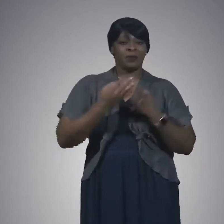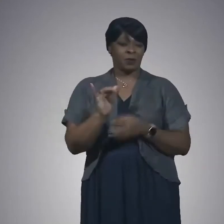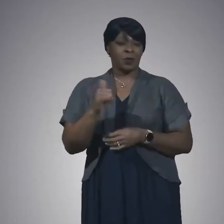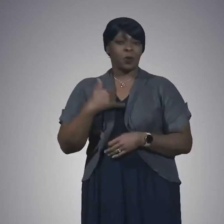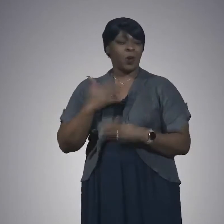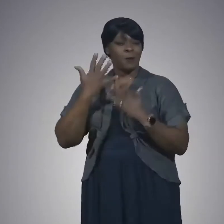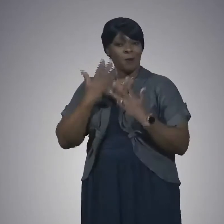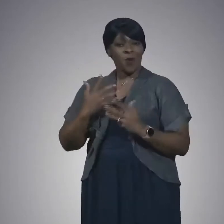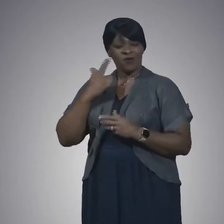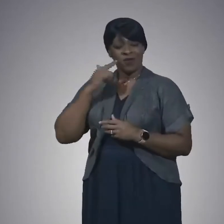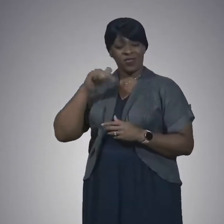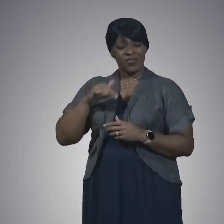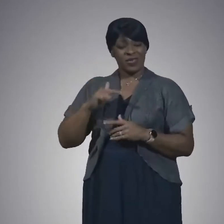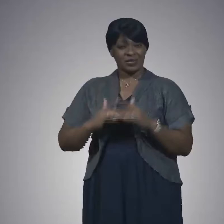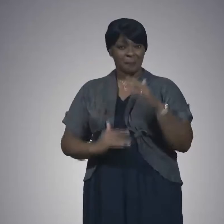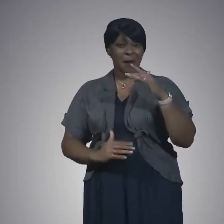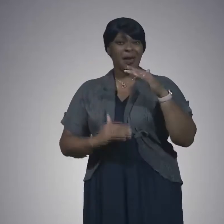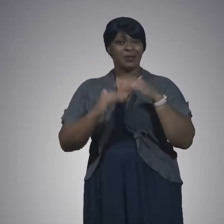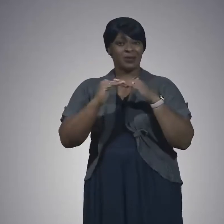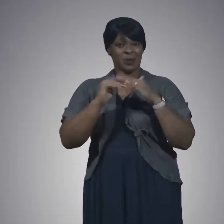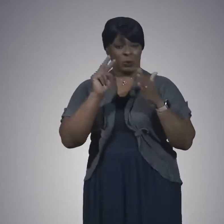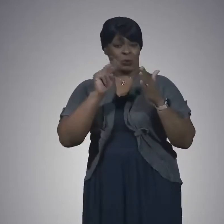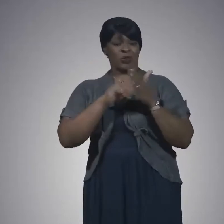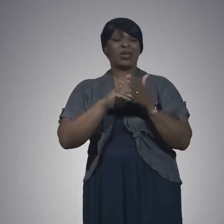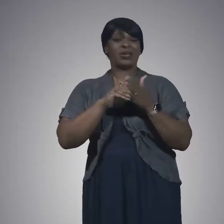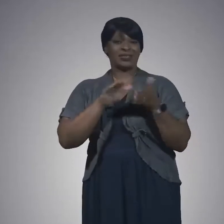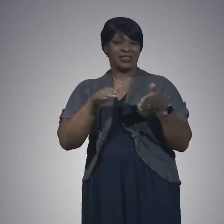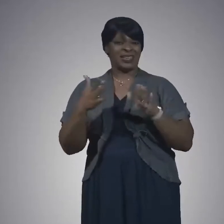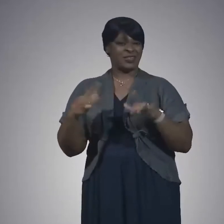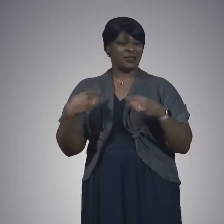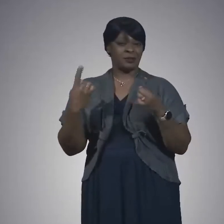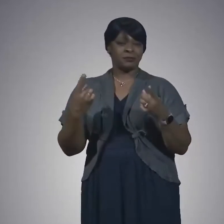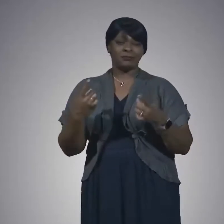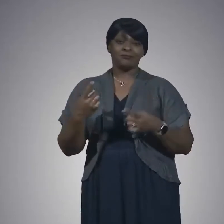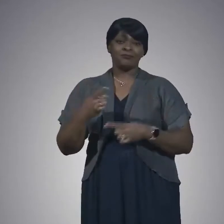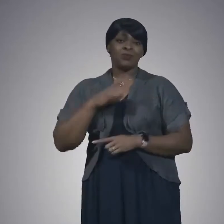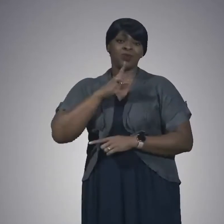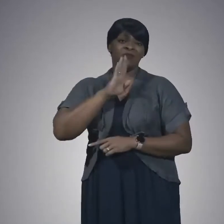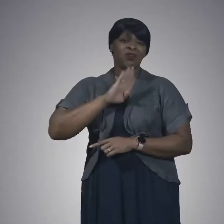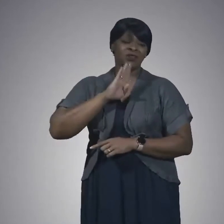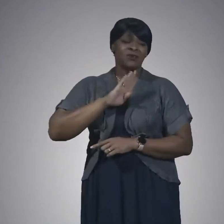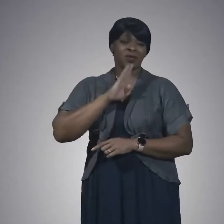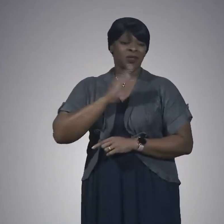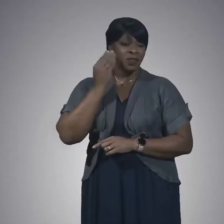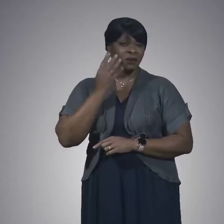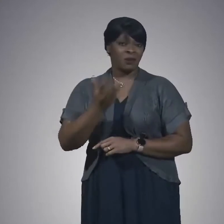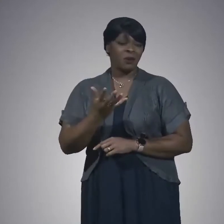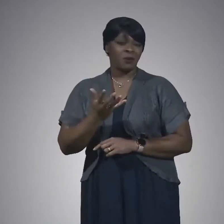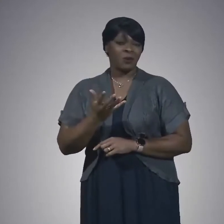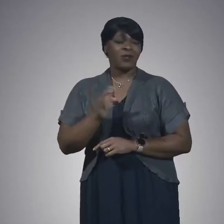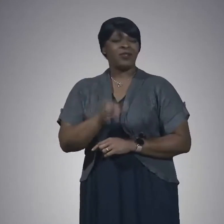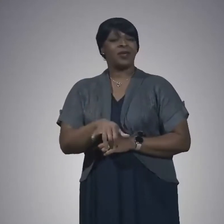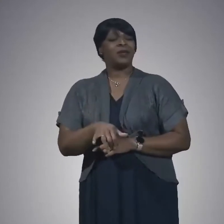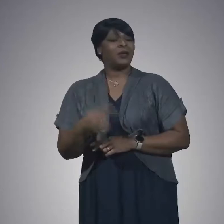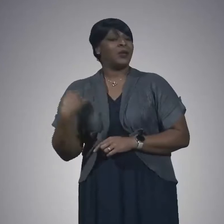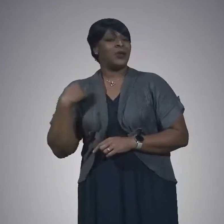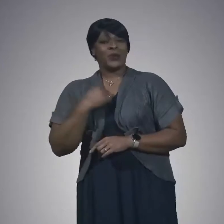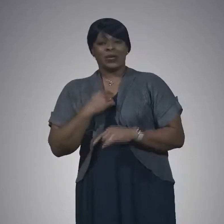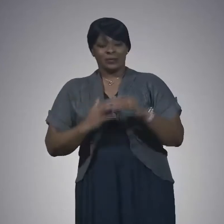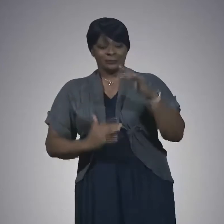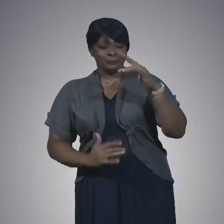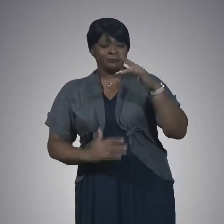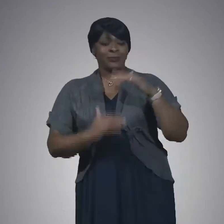mourn for this milestone. It is frustrating, to say the least, that we have reached